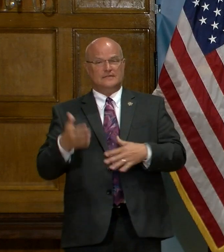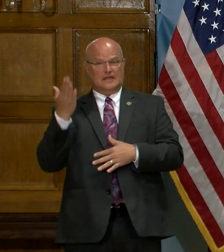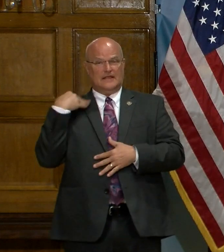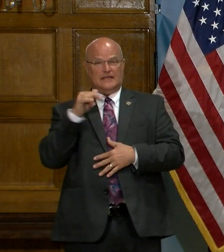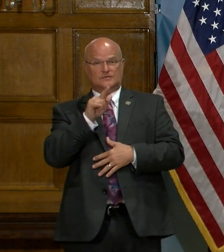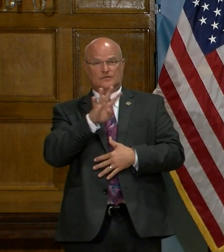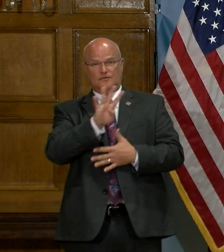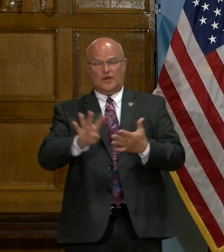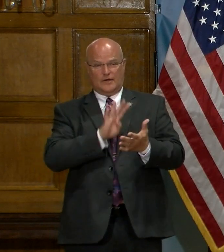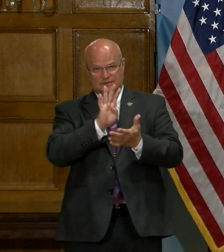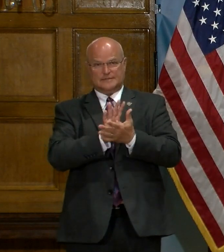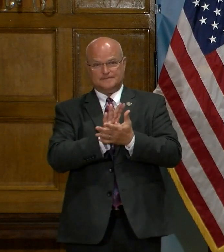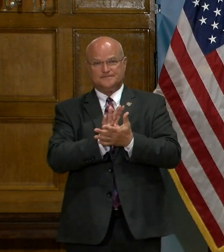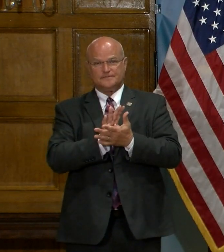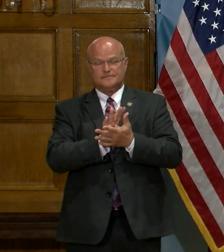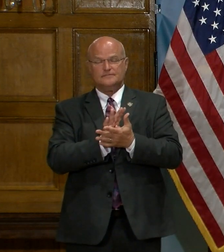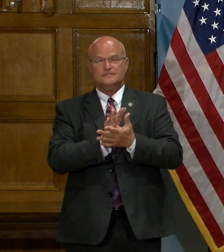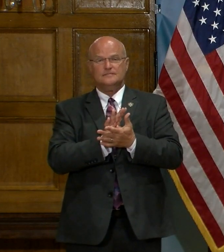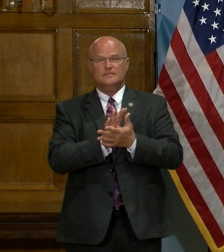last 24 hours.